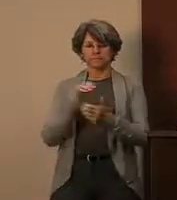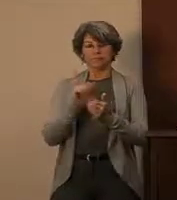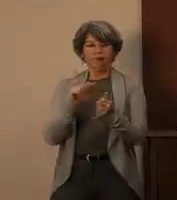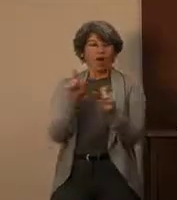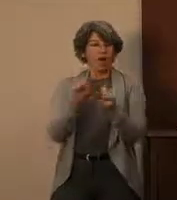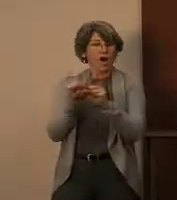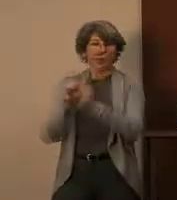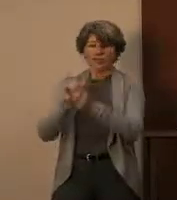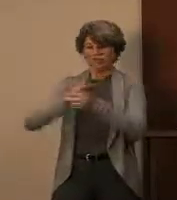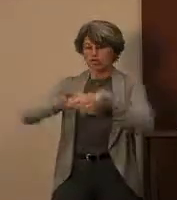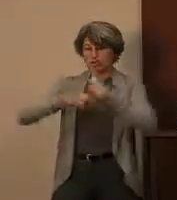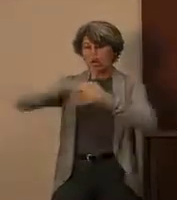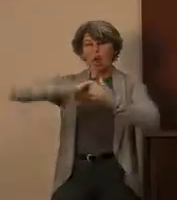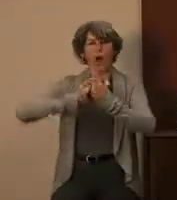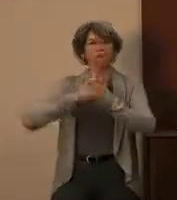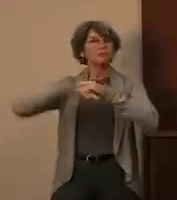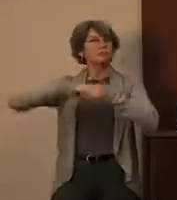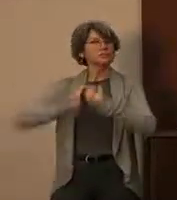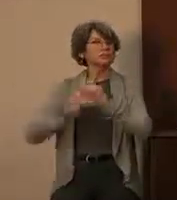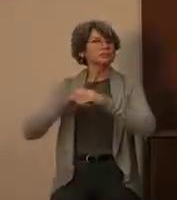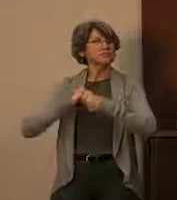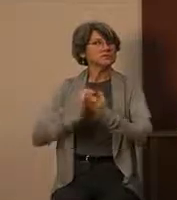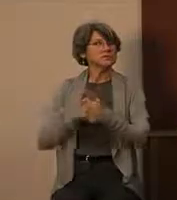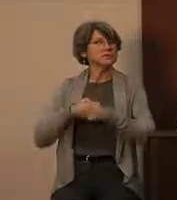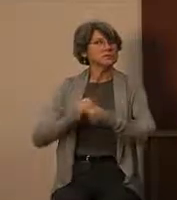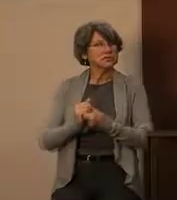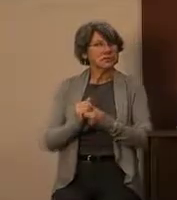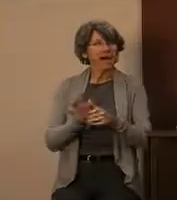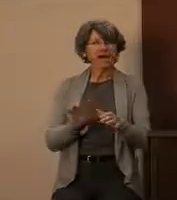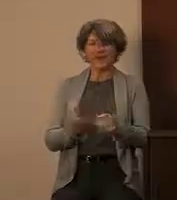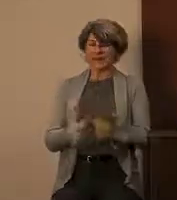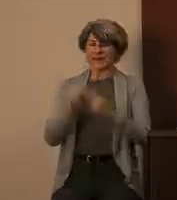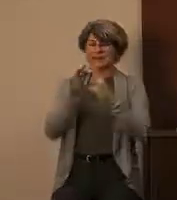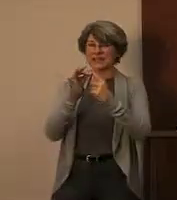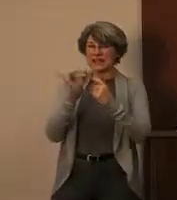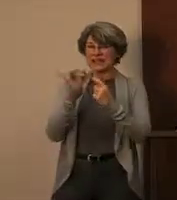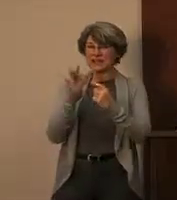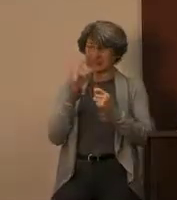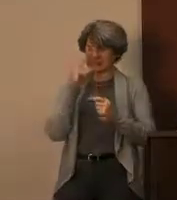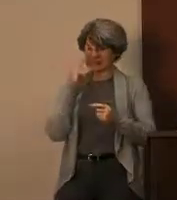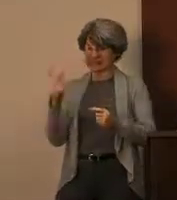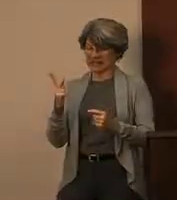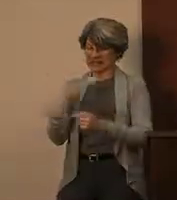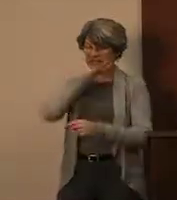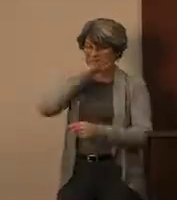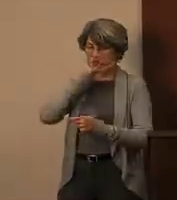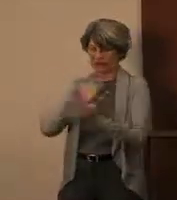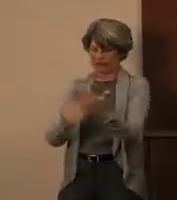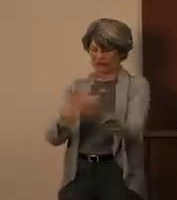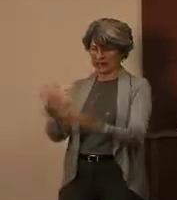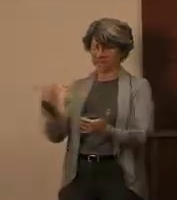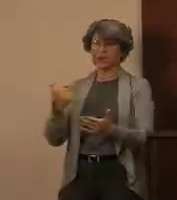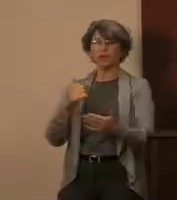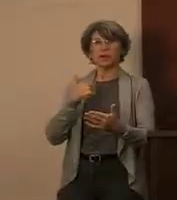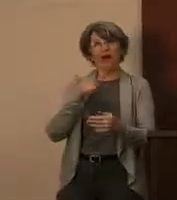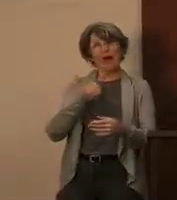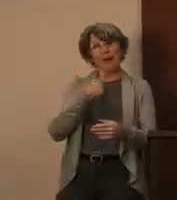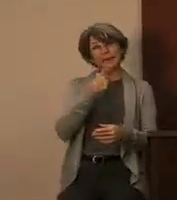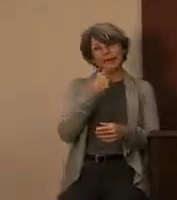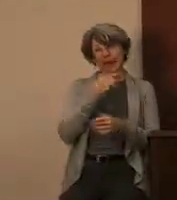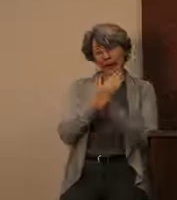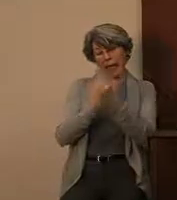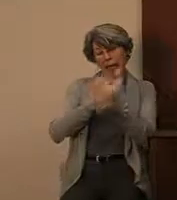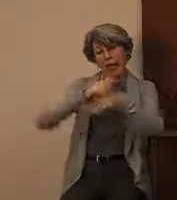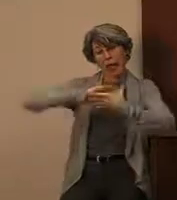very important, especially if people's hands are visibly soiled. And when we say hand washing,